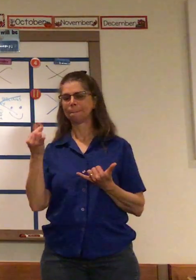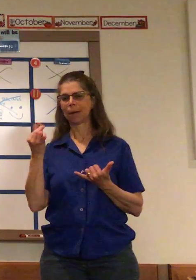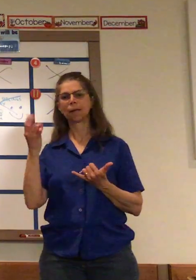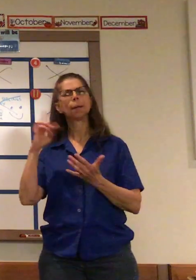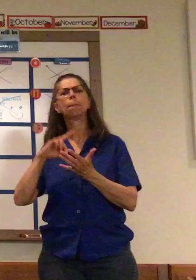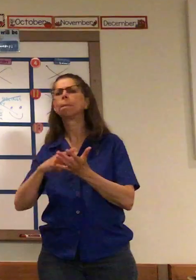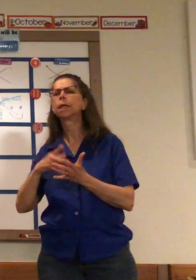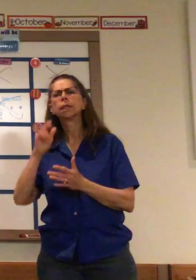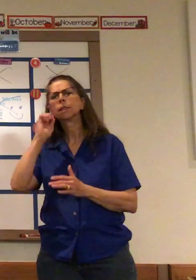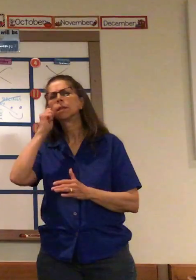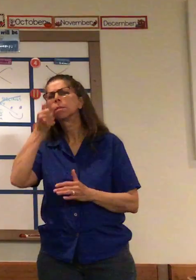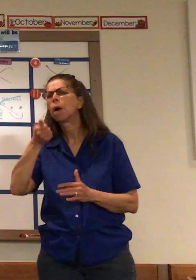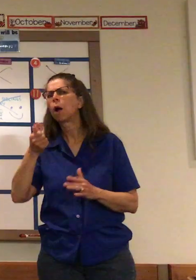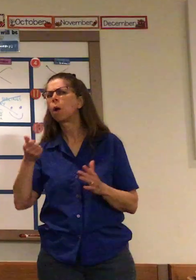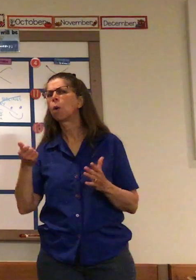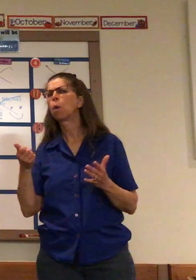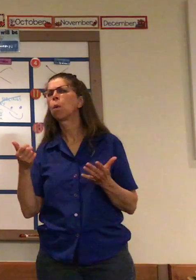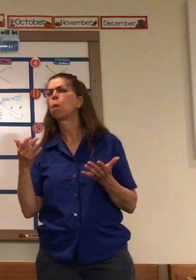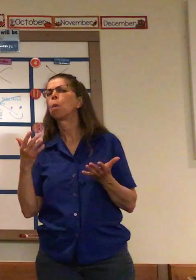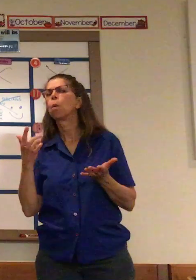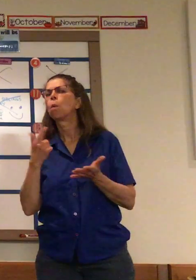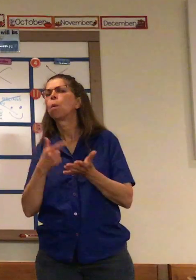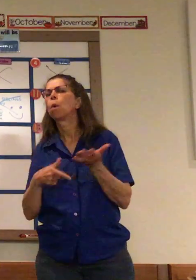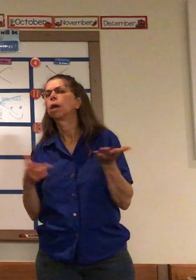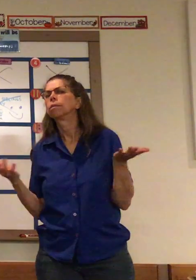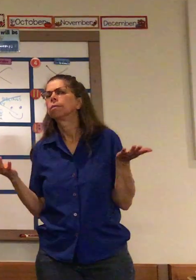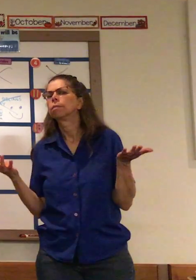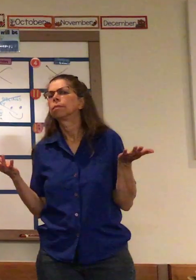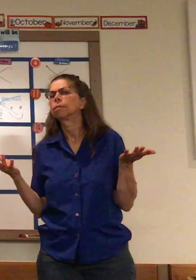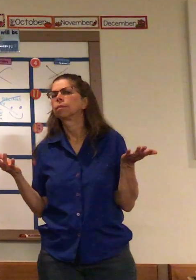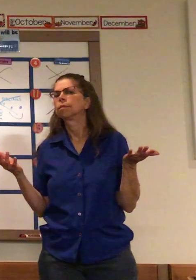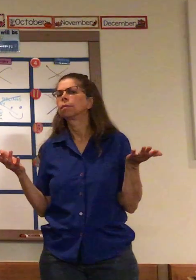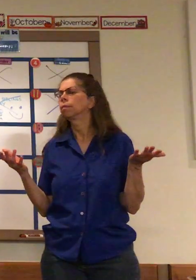Monday, what will tomorrow be?